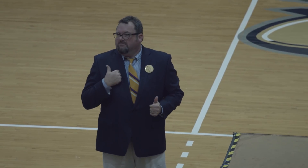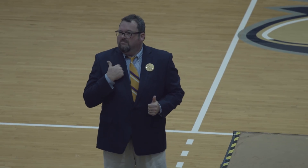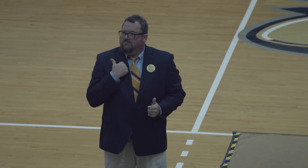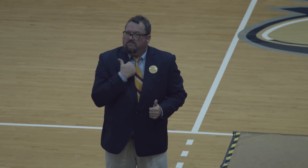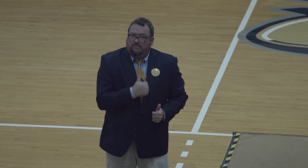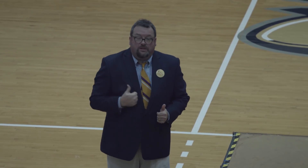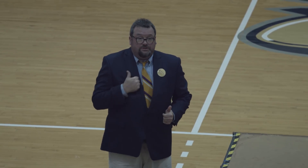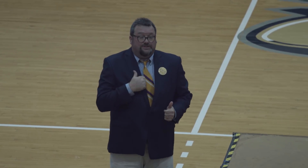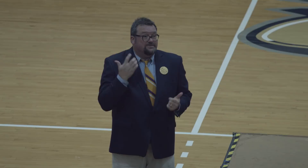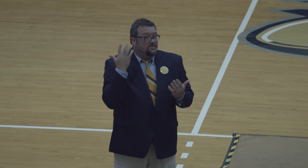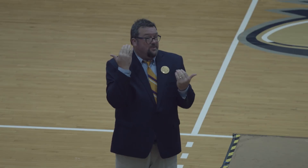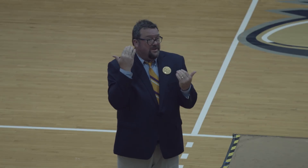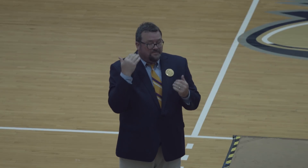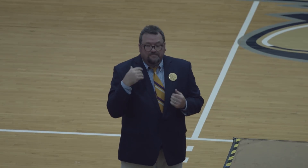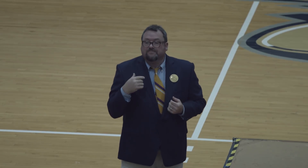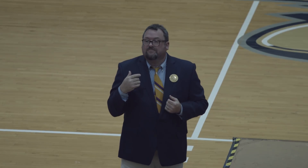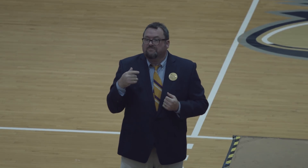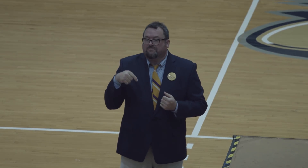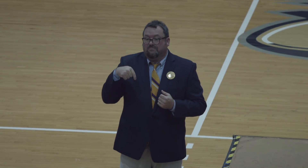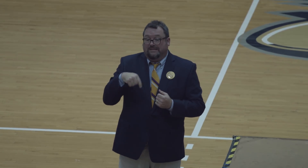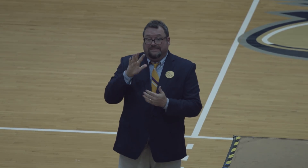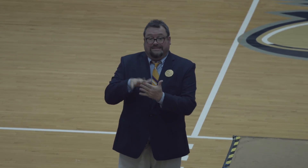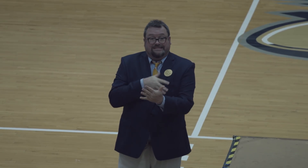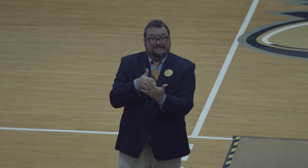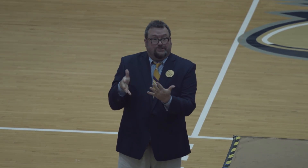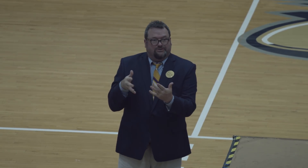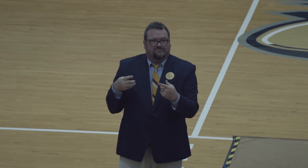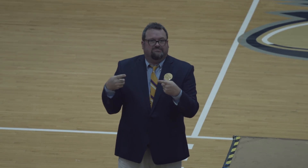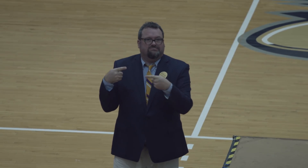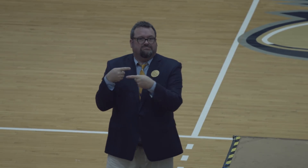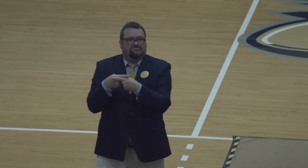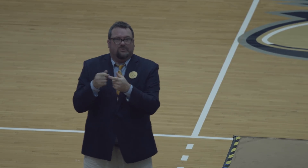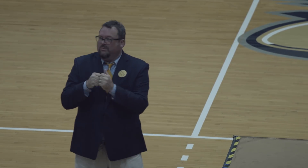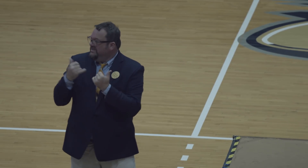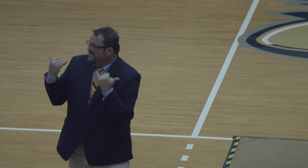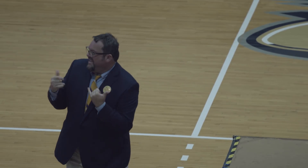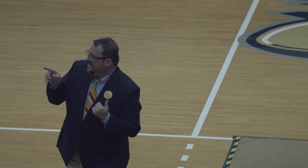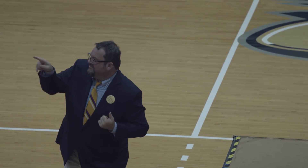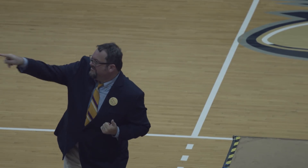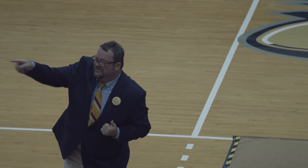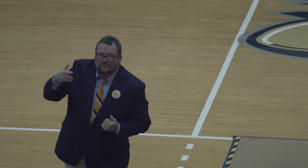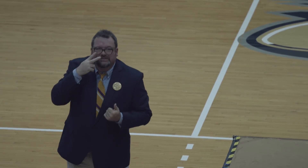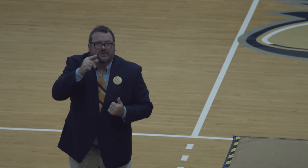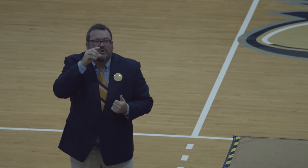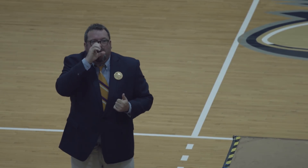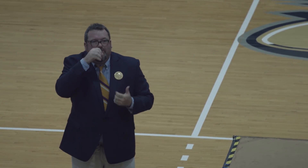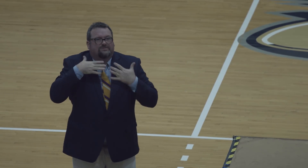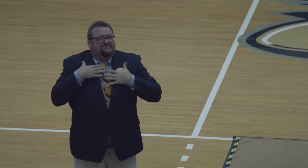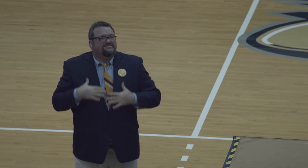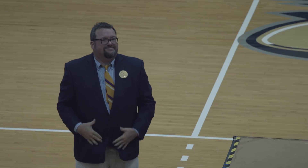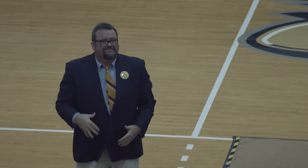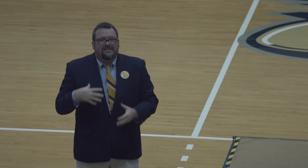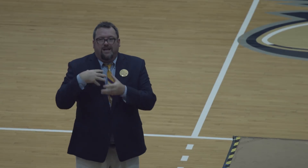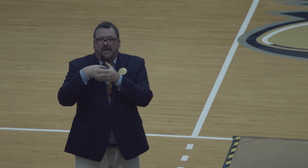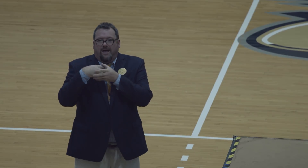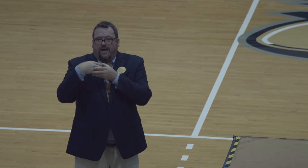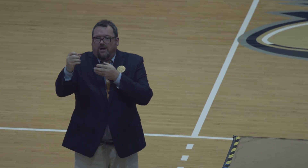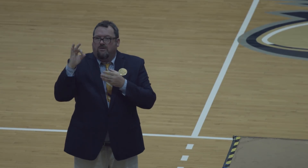First of all, I have to extend my sincere apologies to all of you because we have scheduled this in conflict with the wonderful